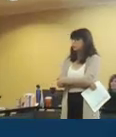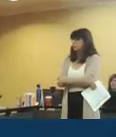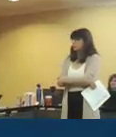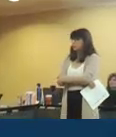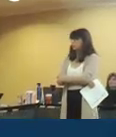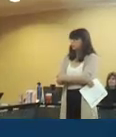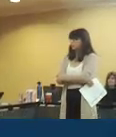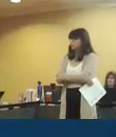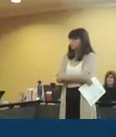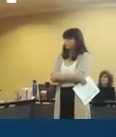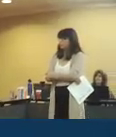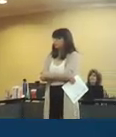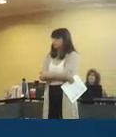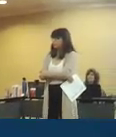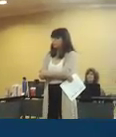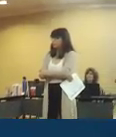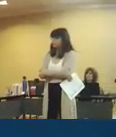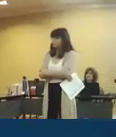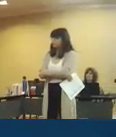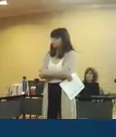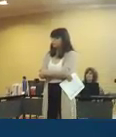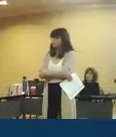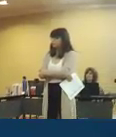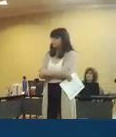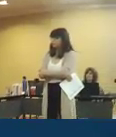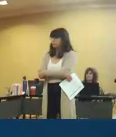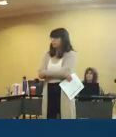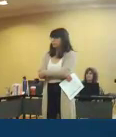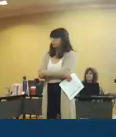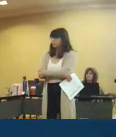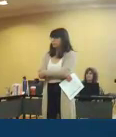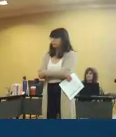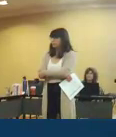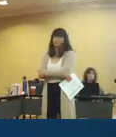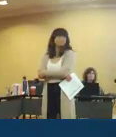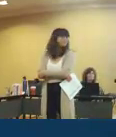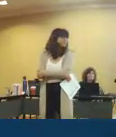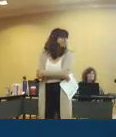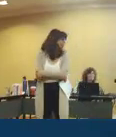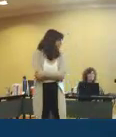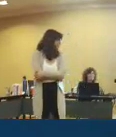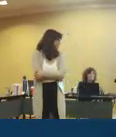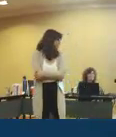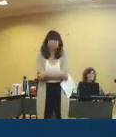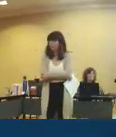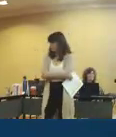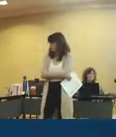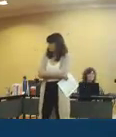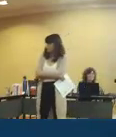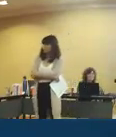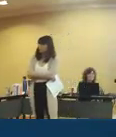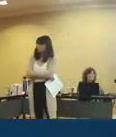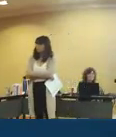carriers didn't seem to be, let's say, Jan's nodding her head, implementing the